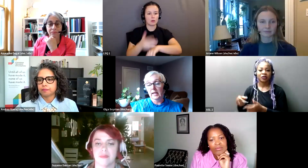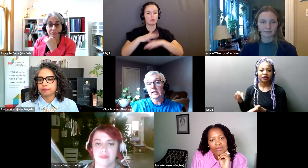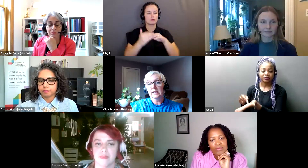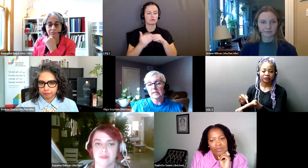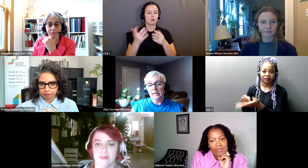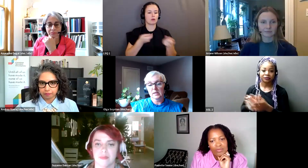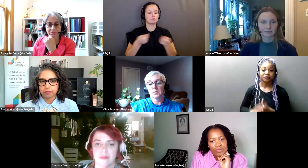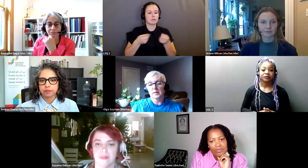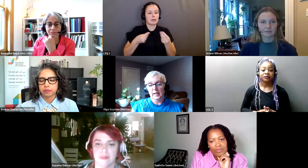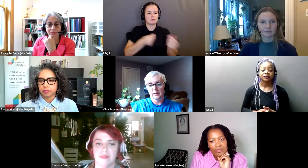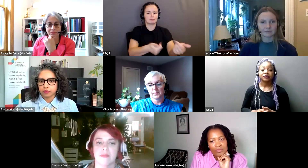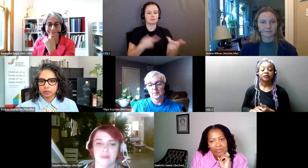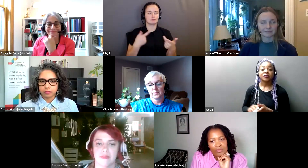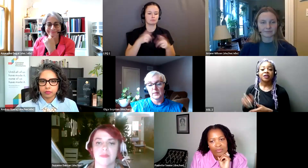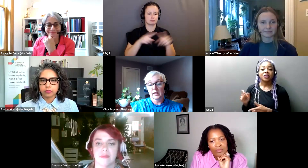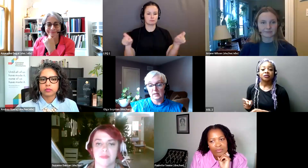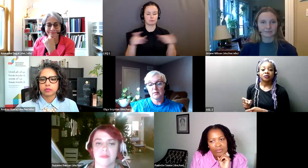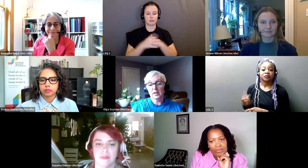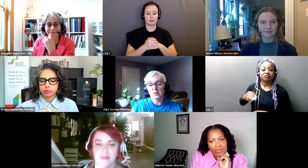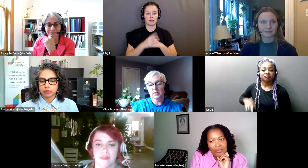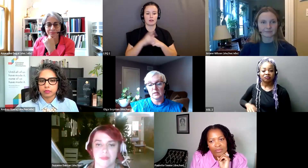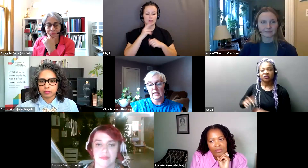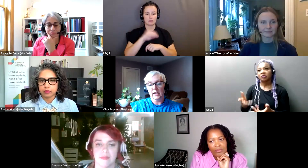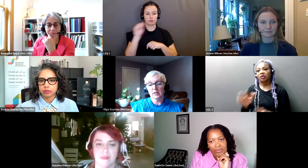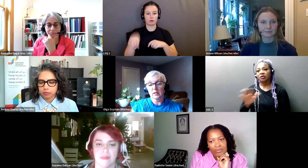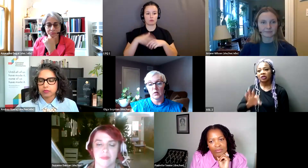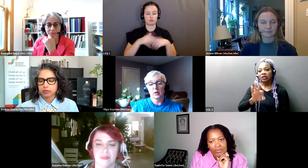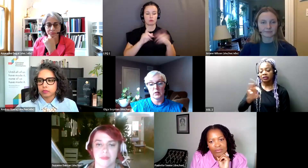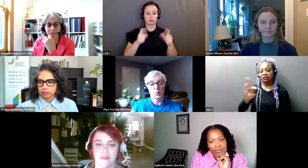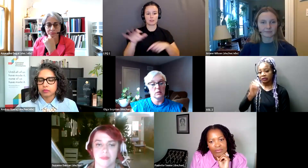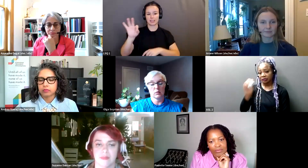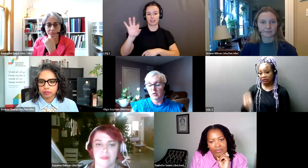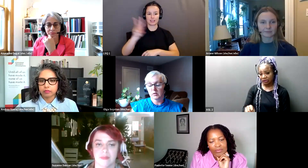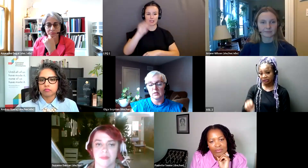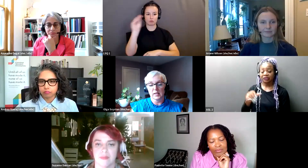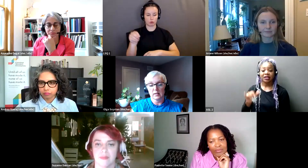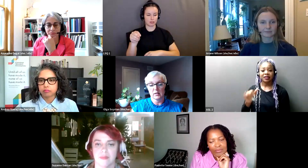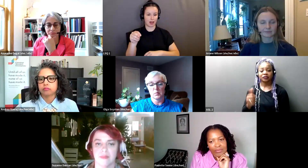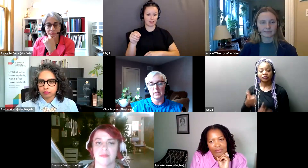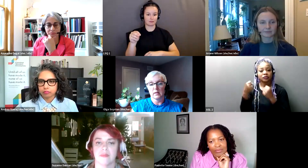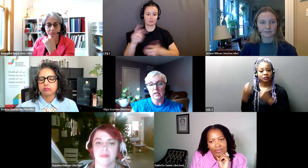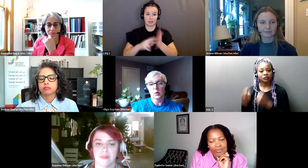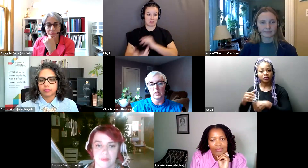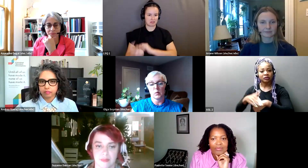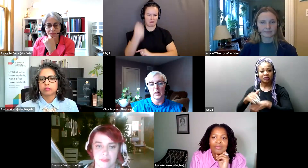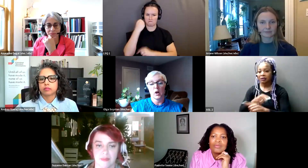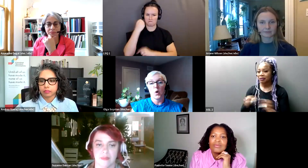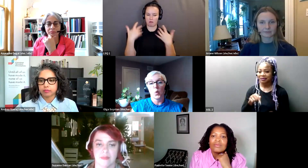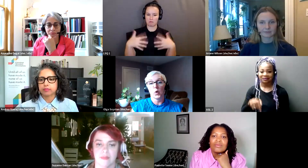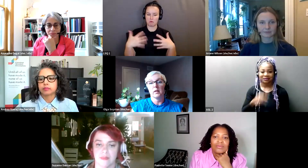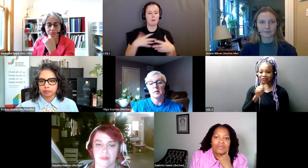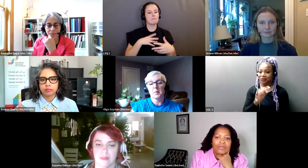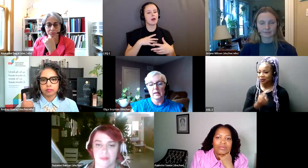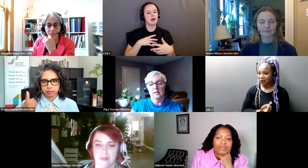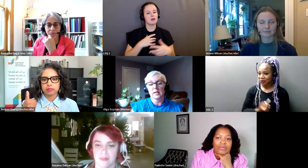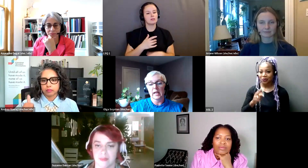at 96%. It is a very strong indicator, although we do not consider it to be the only one